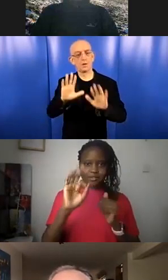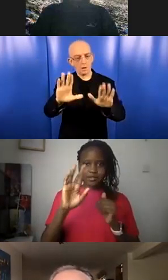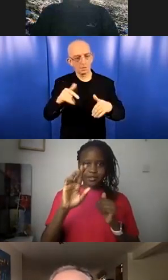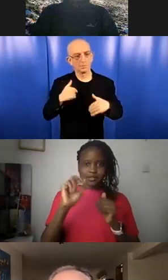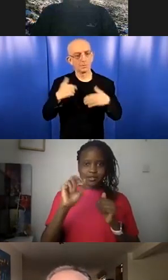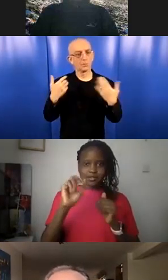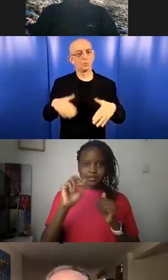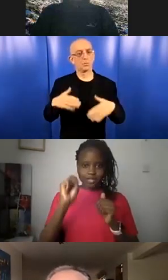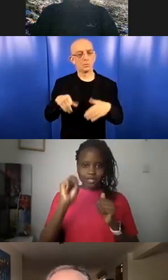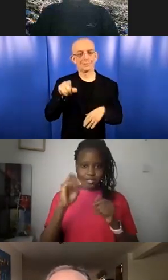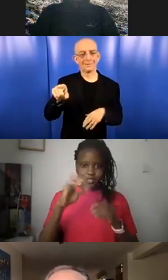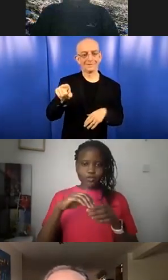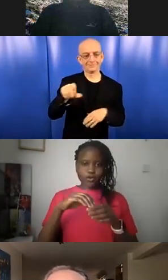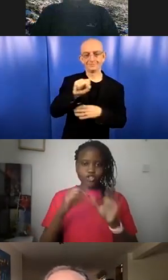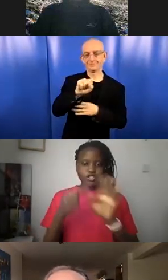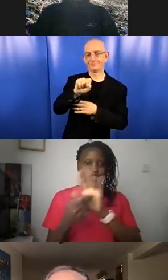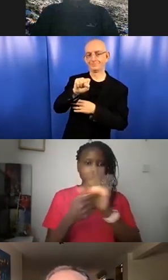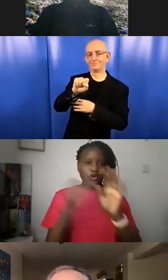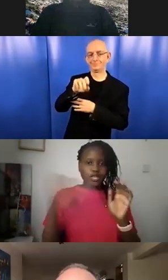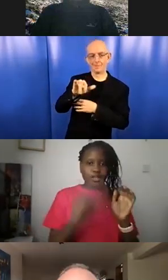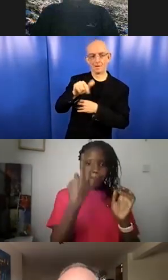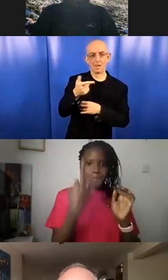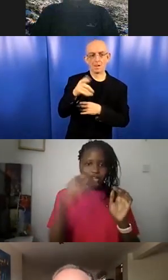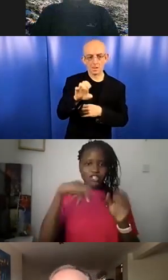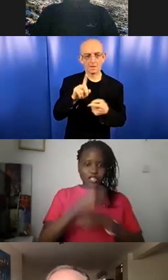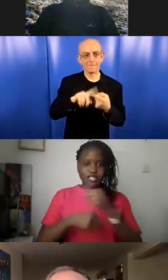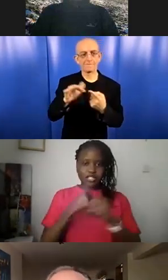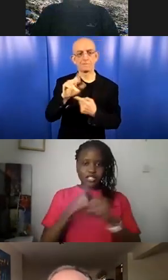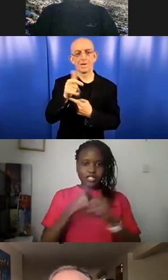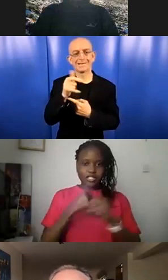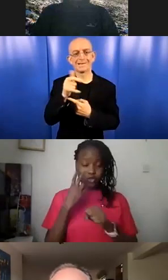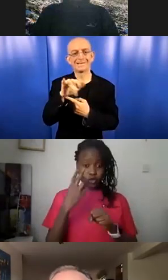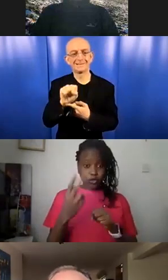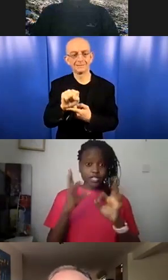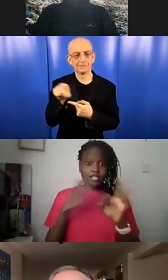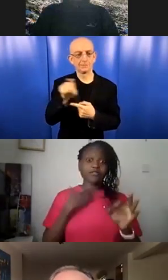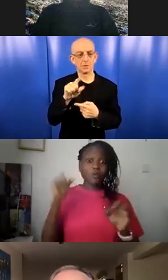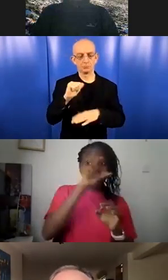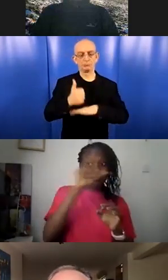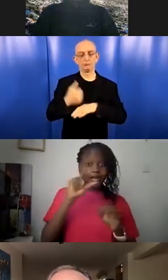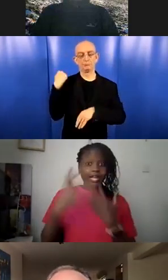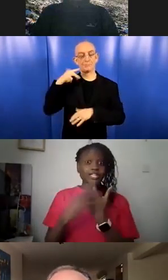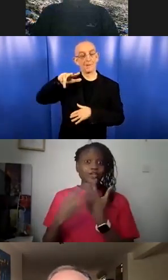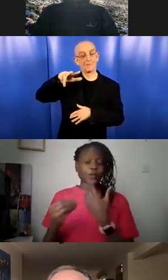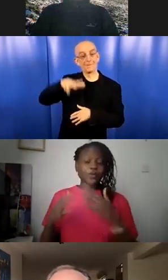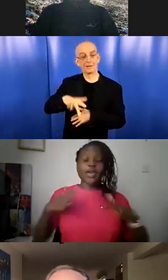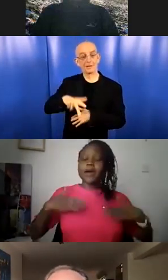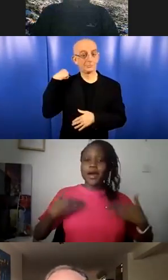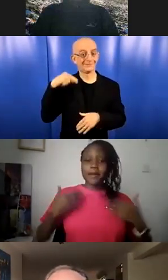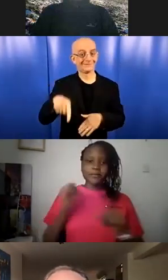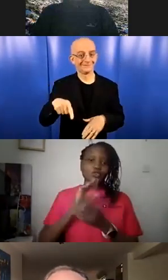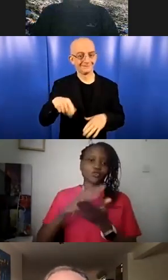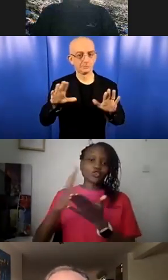year should really take a look at it. And if you want my highlighted copy, I'm happy to share that. We found